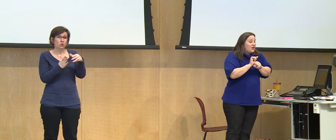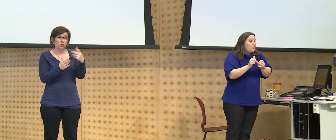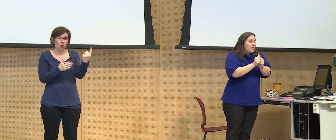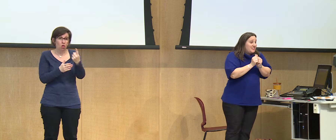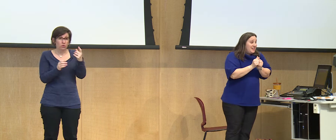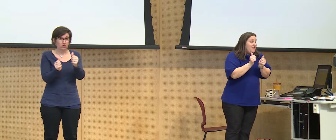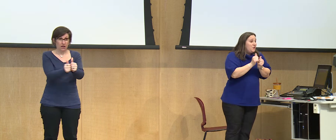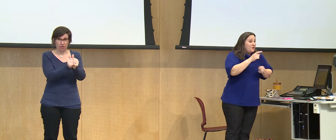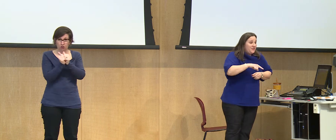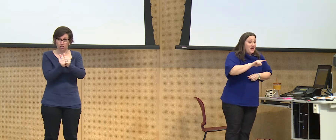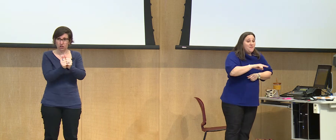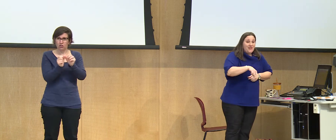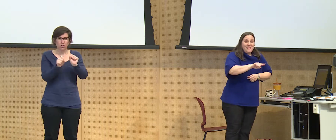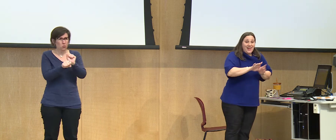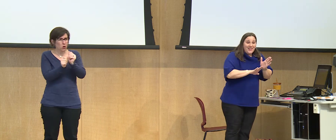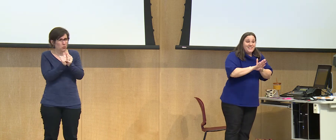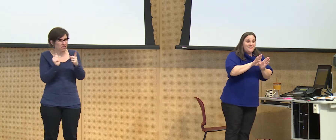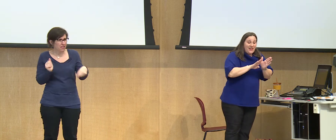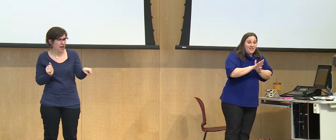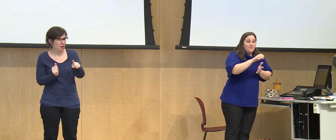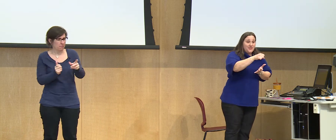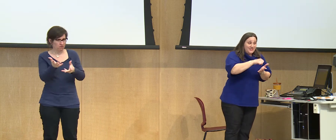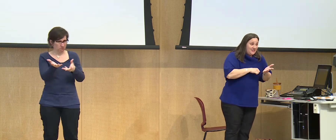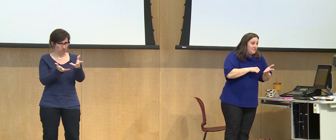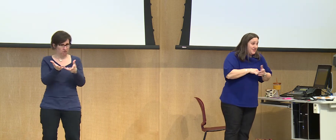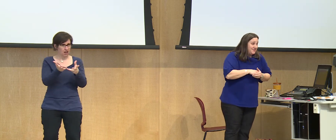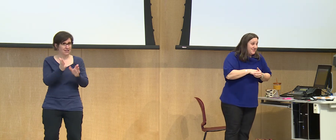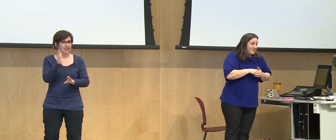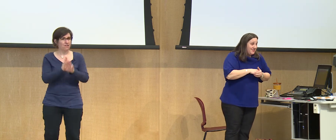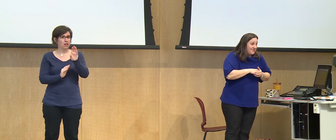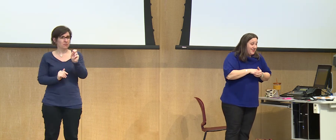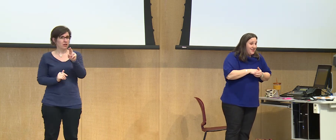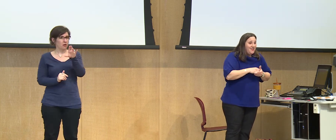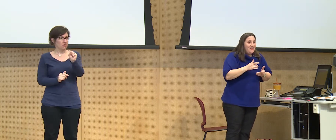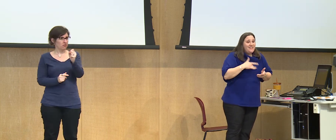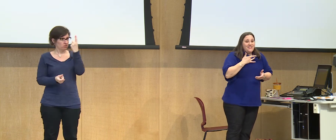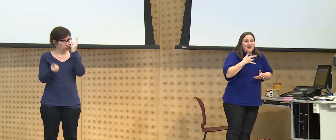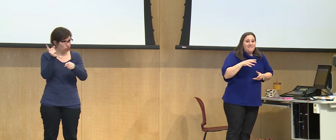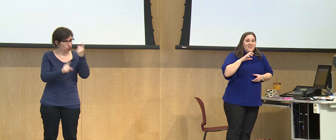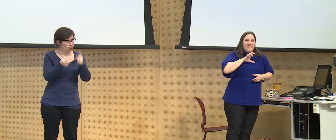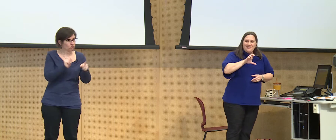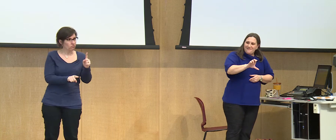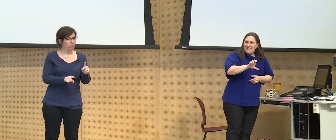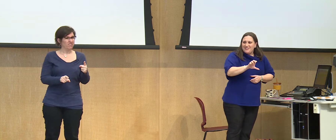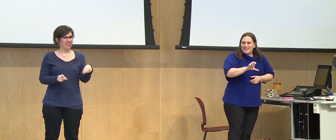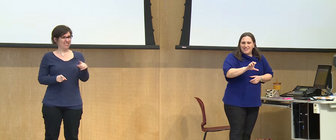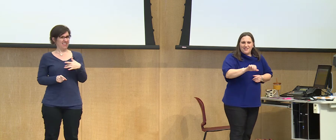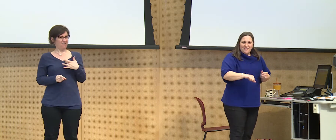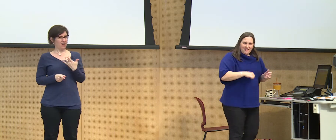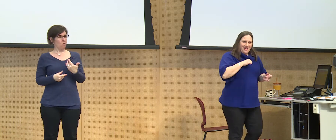work together with them and they can develop the syllabus. Then they feel invested